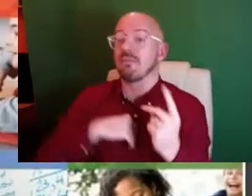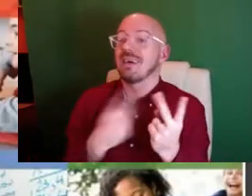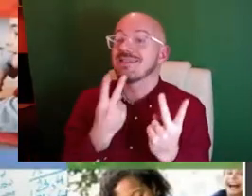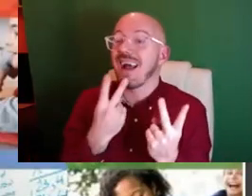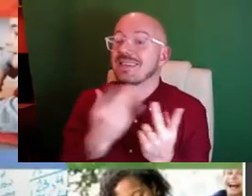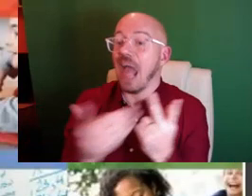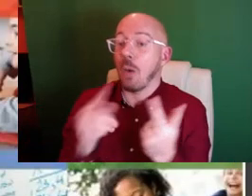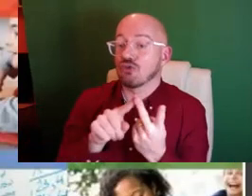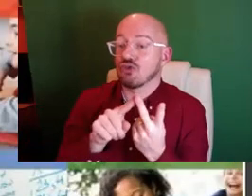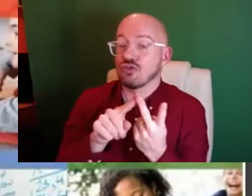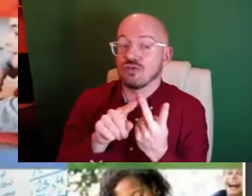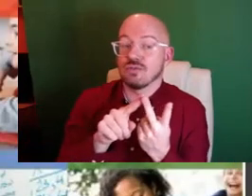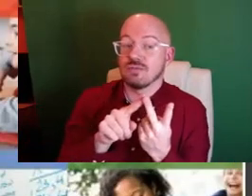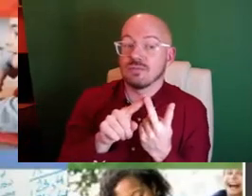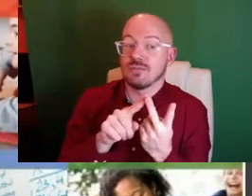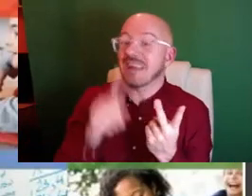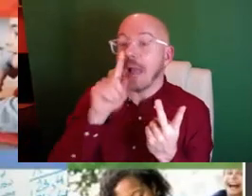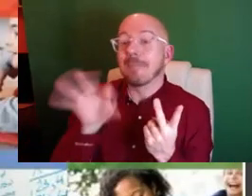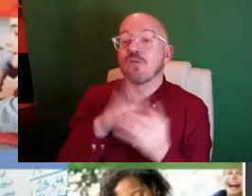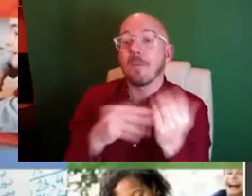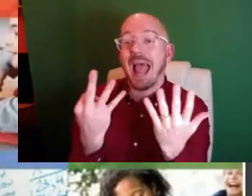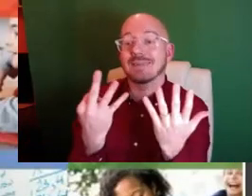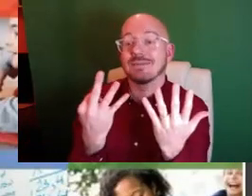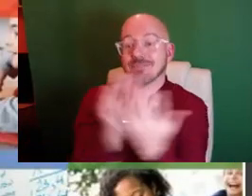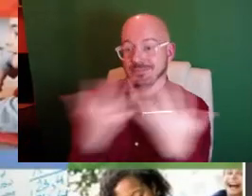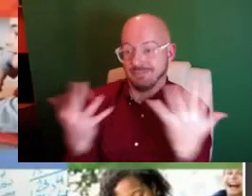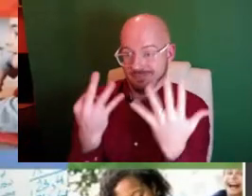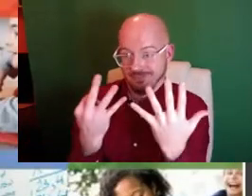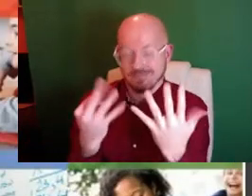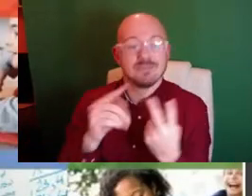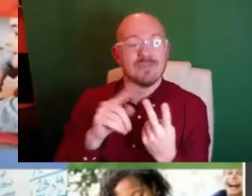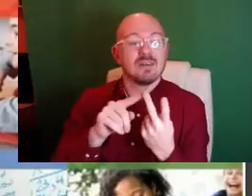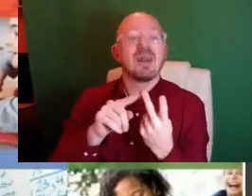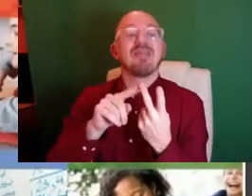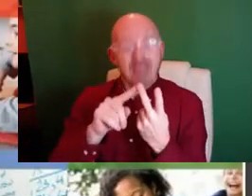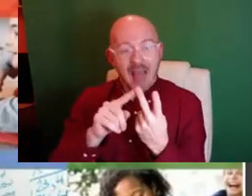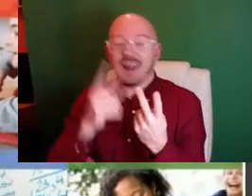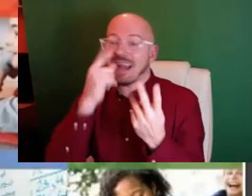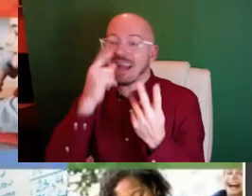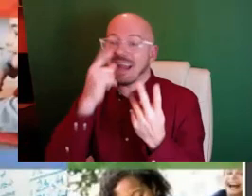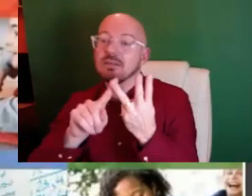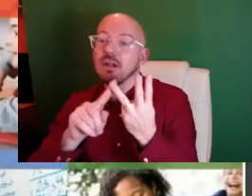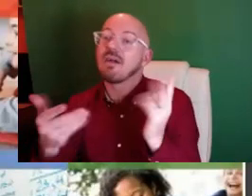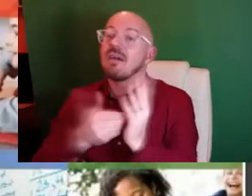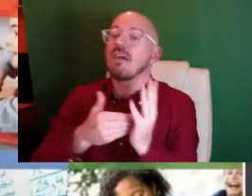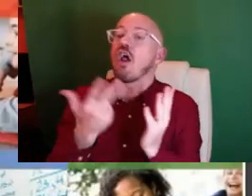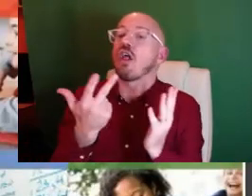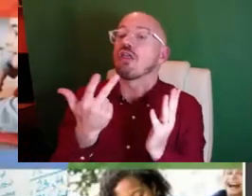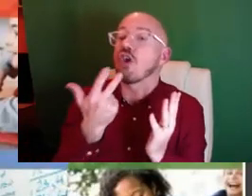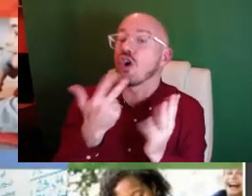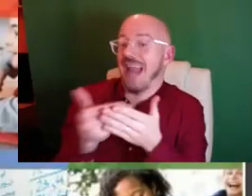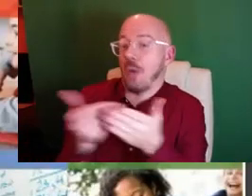about the 1+2 approach, L1, L2, L3. At the moment,